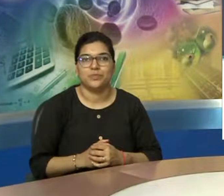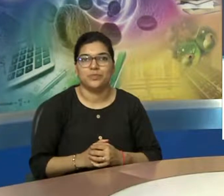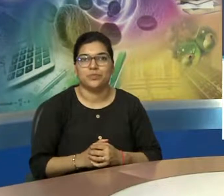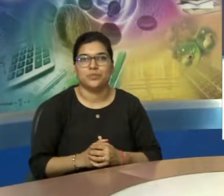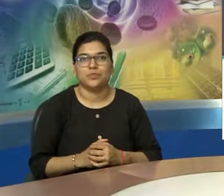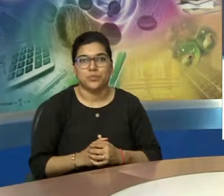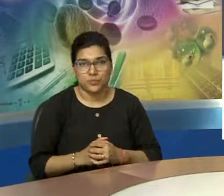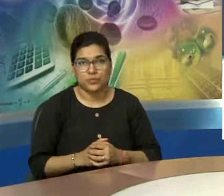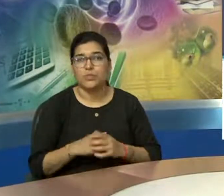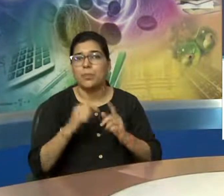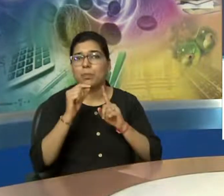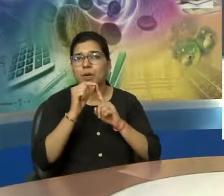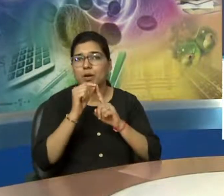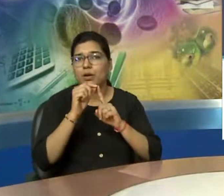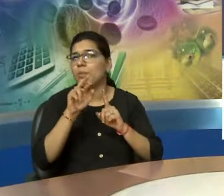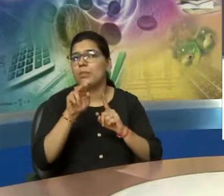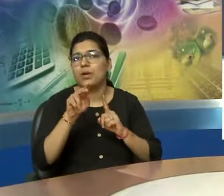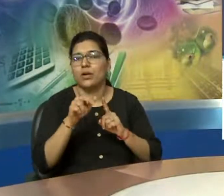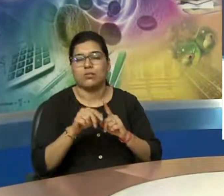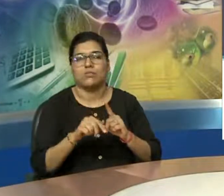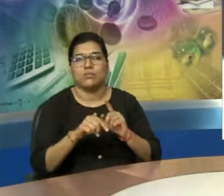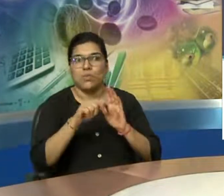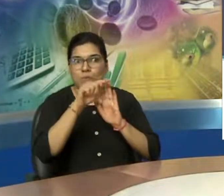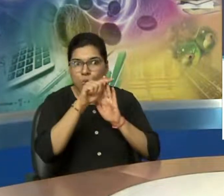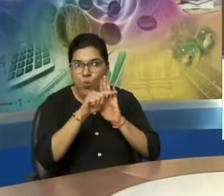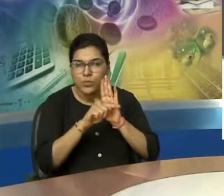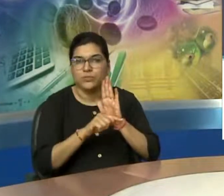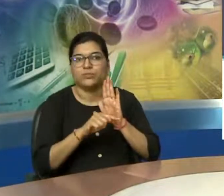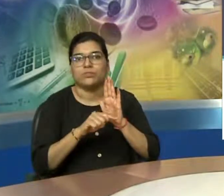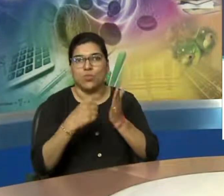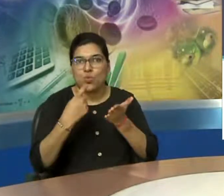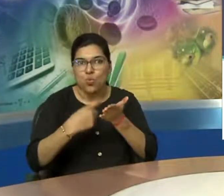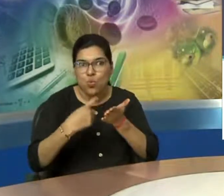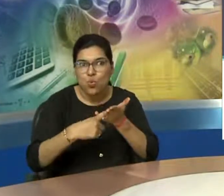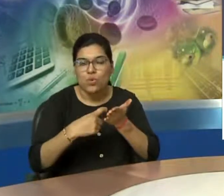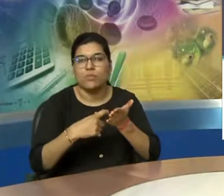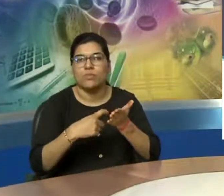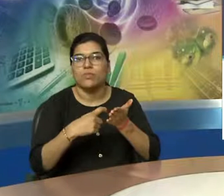is Principles of Ecology.